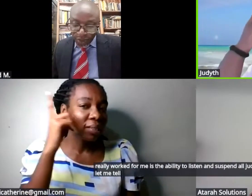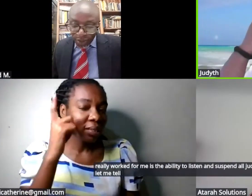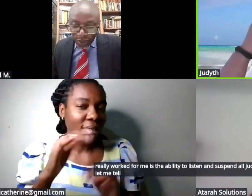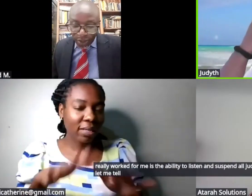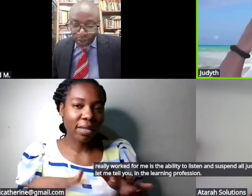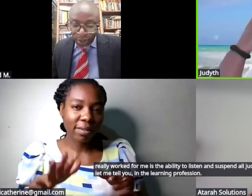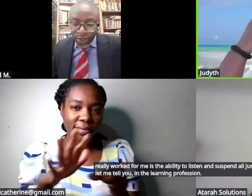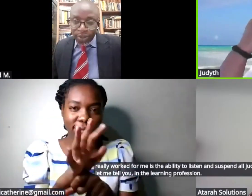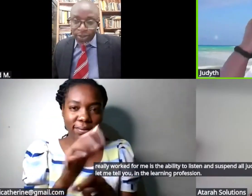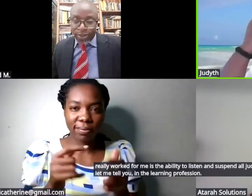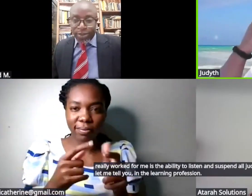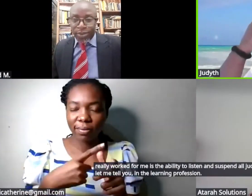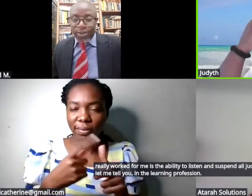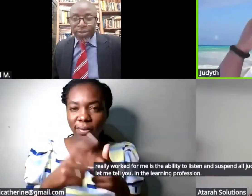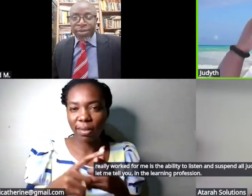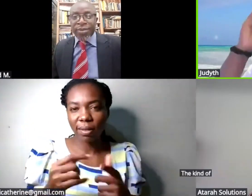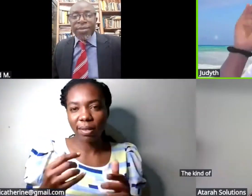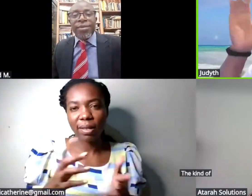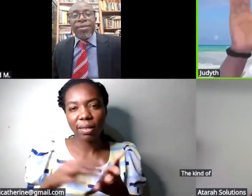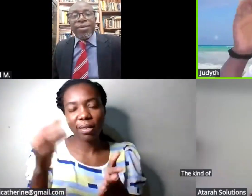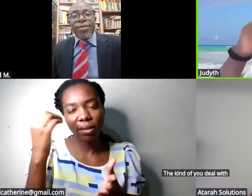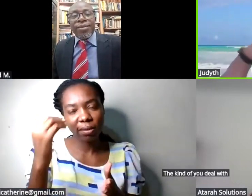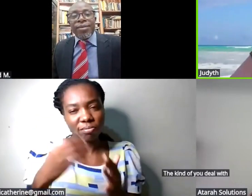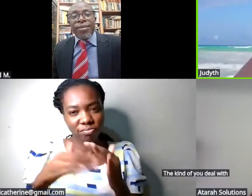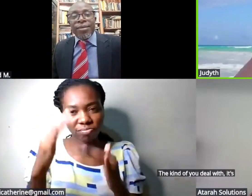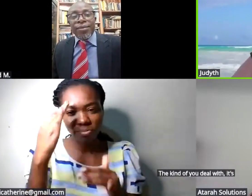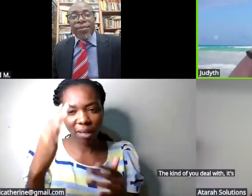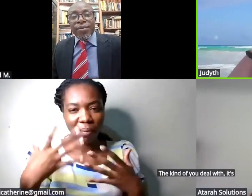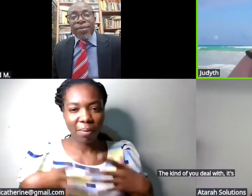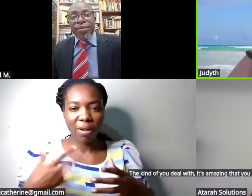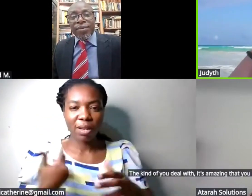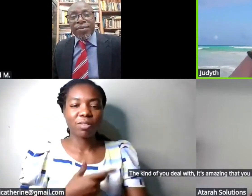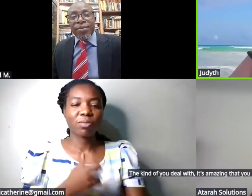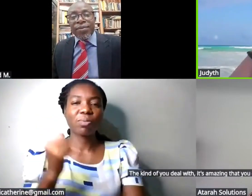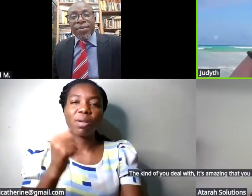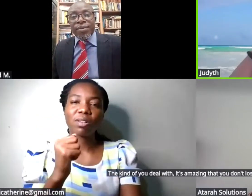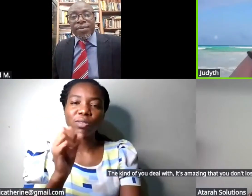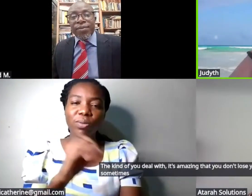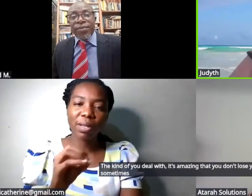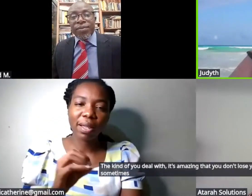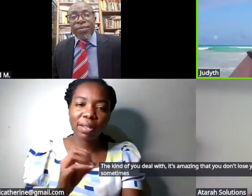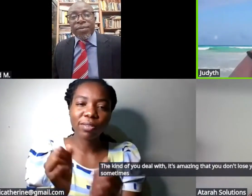profession, the kind of people you deal with, it's amazing that you don't lose your mind. Yeah, sometimes.